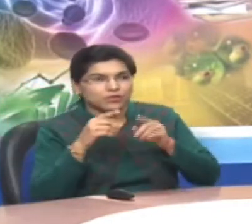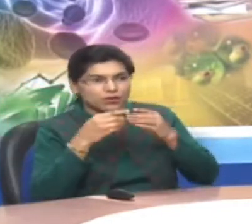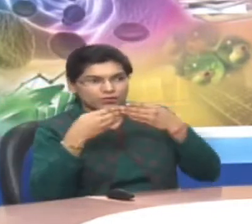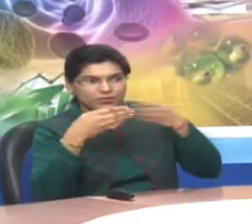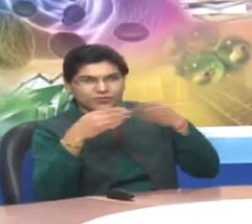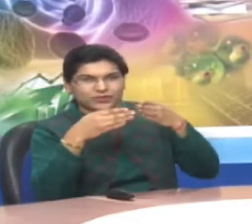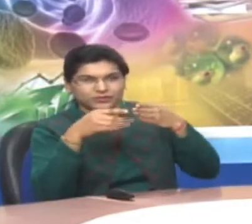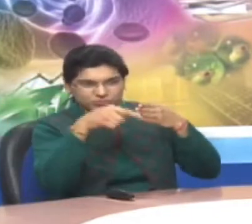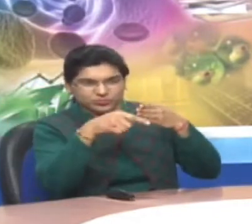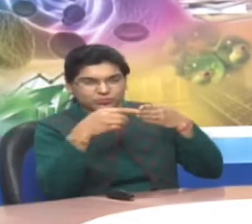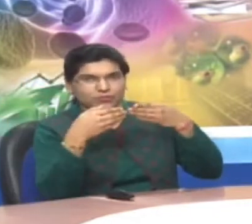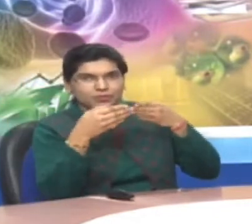Whilst he